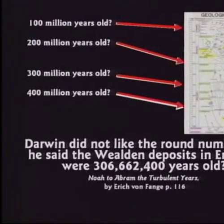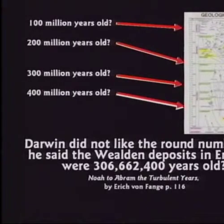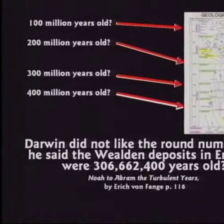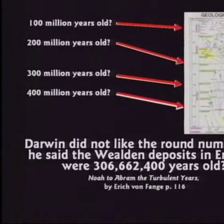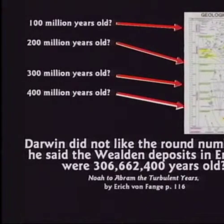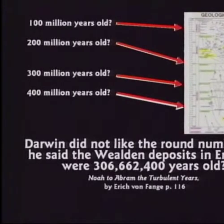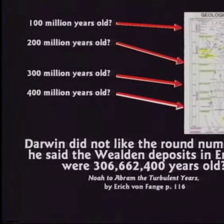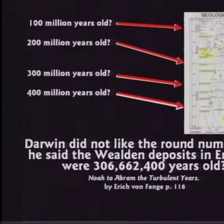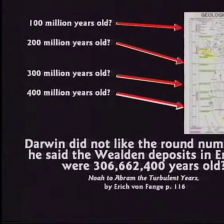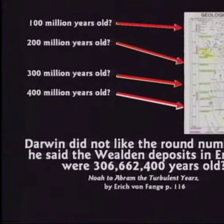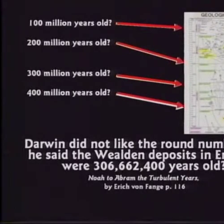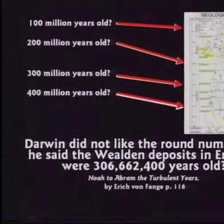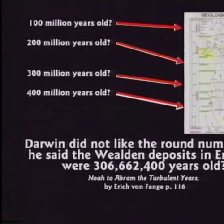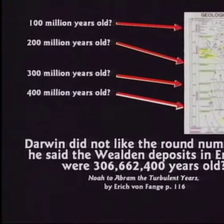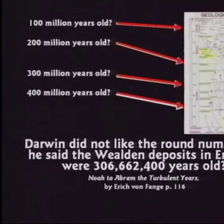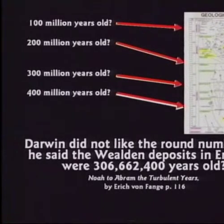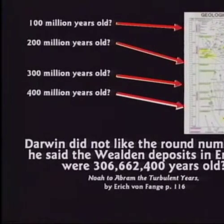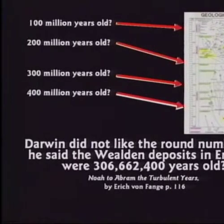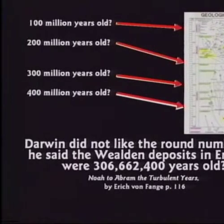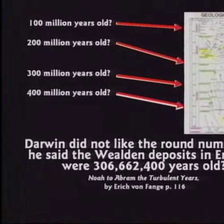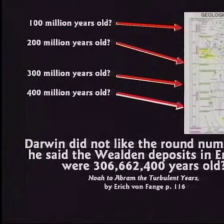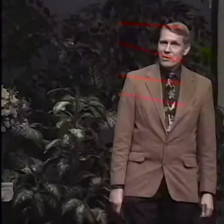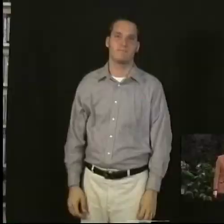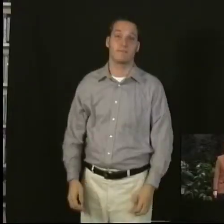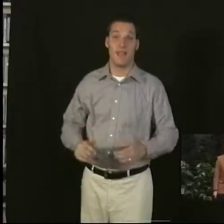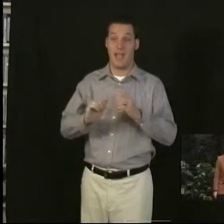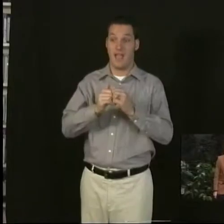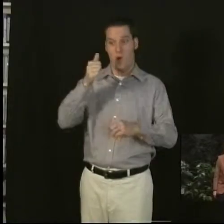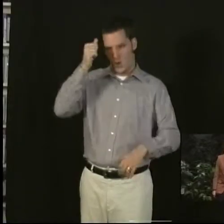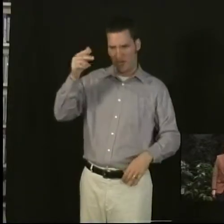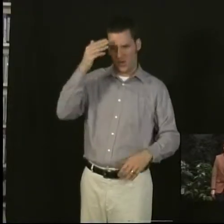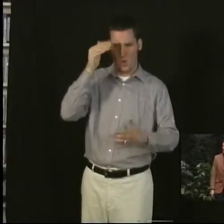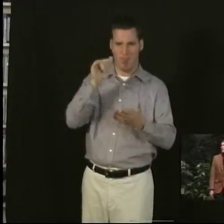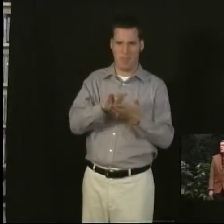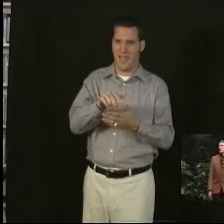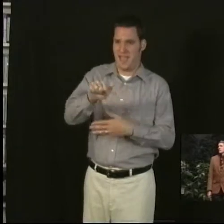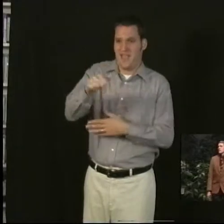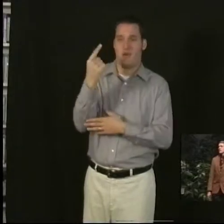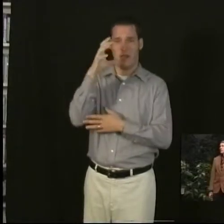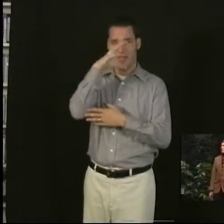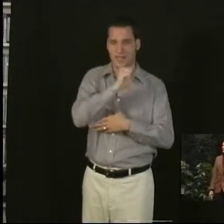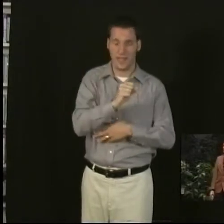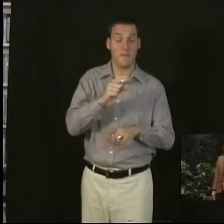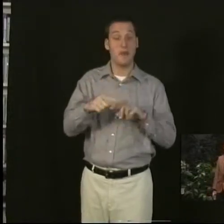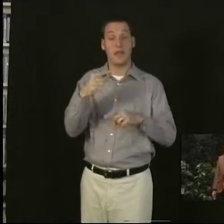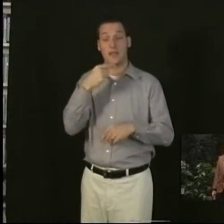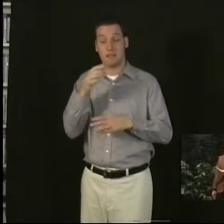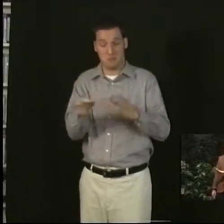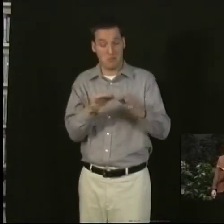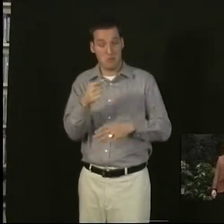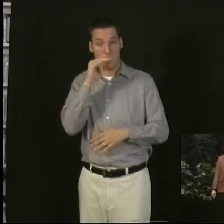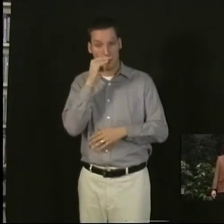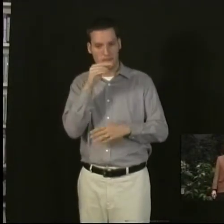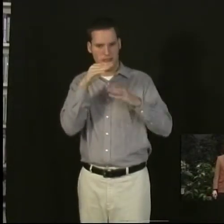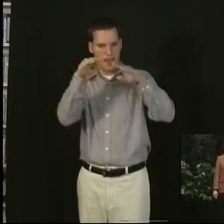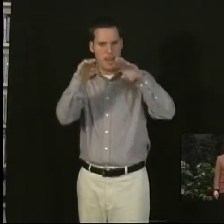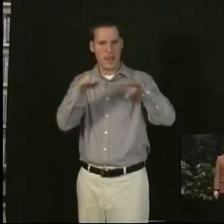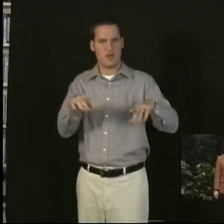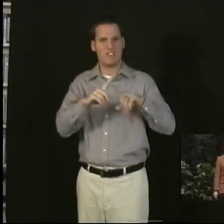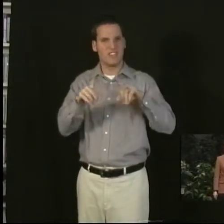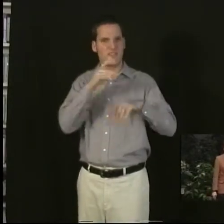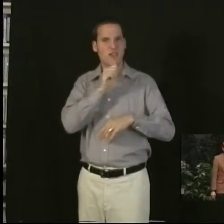306,662,400 years old. How he knows is anybody's guess. But here they are telling the kids the layers are different ages, and yet all over the world